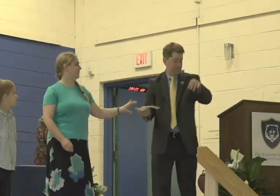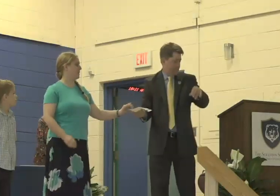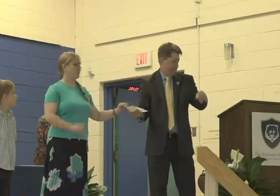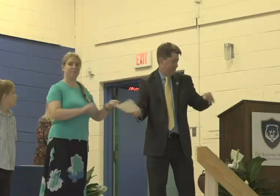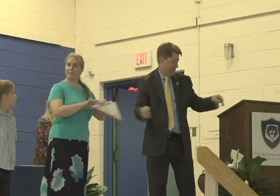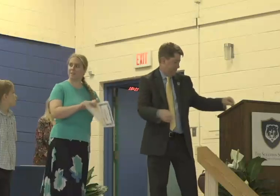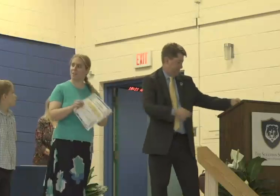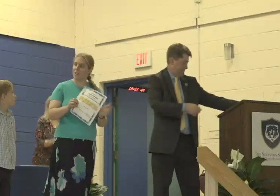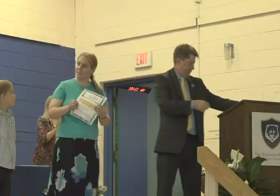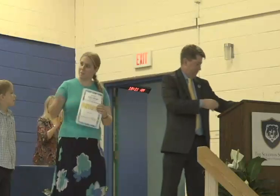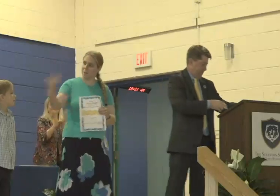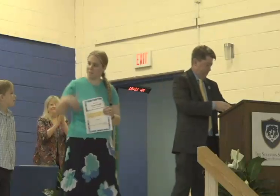Beagle.